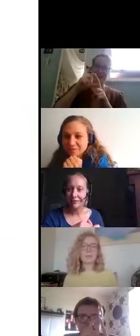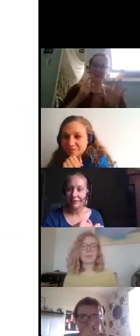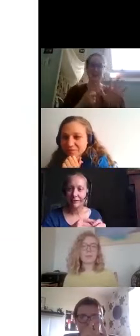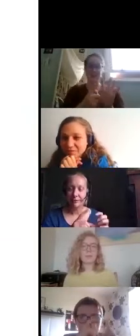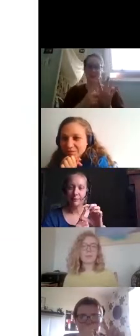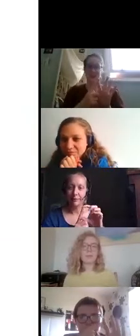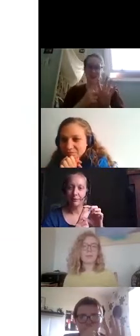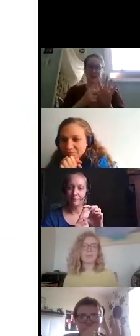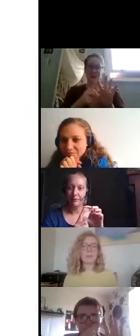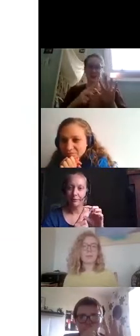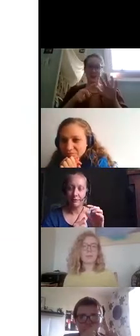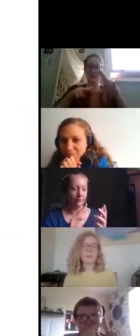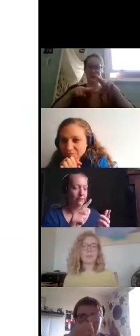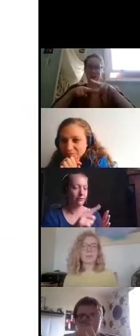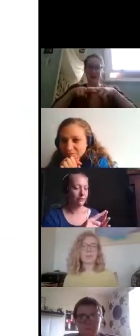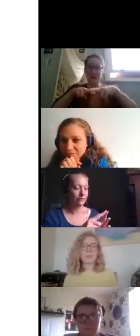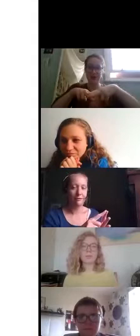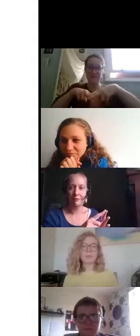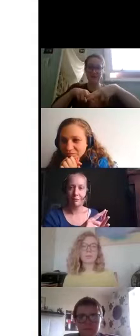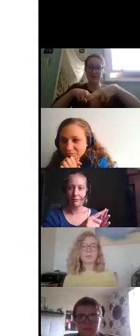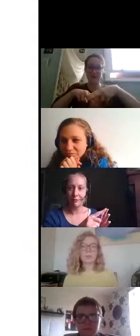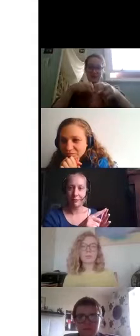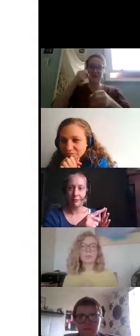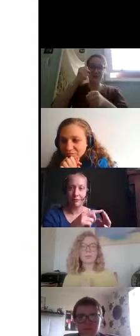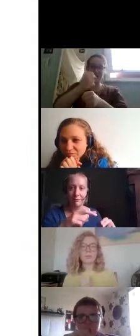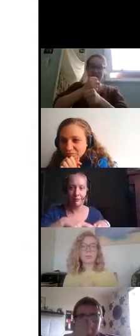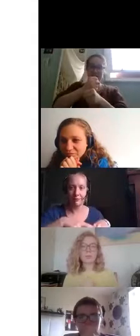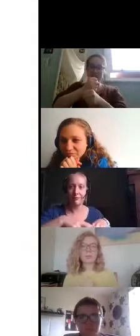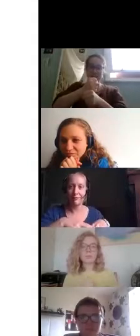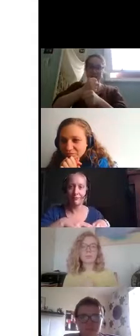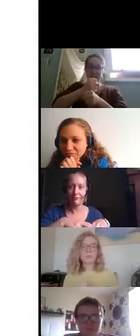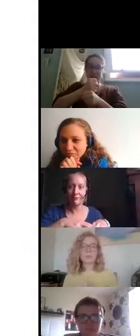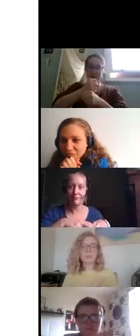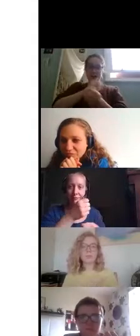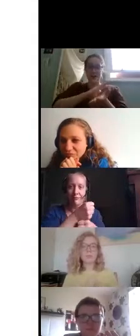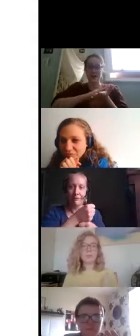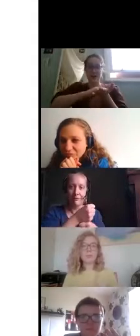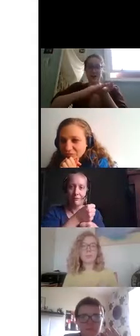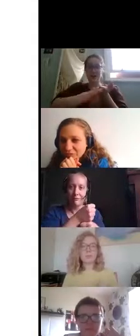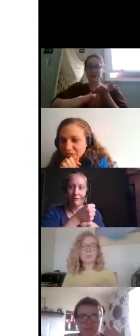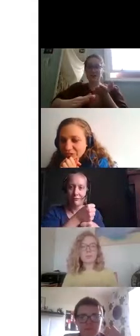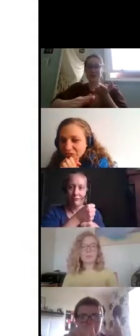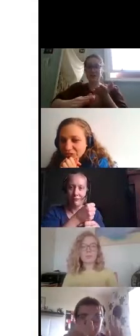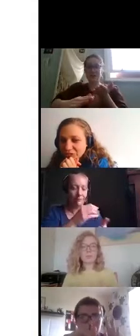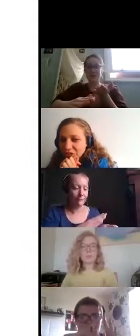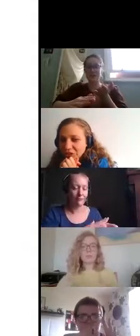D, E, F, G,